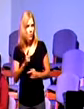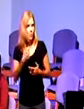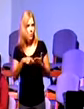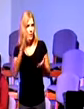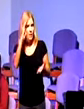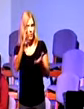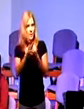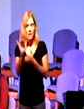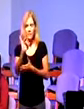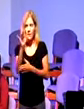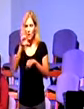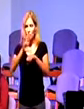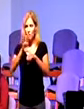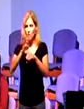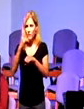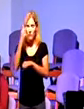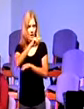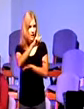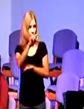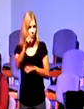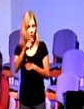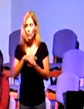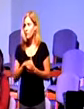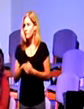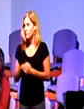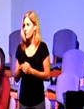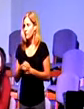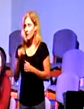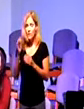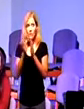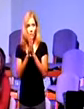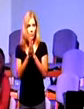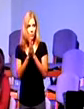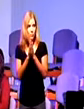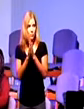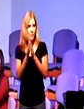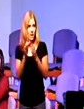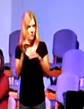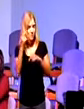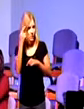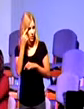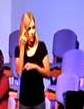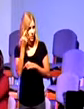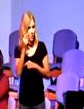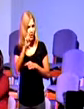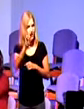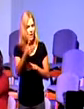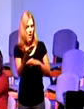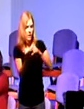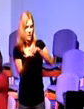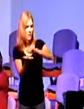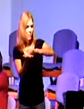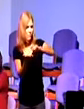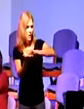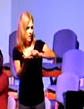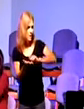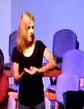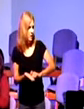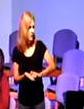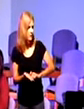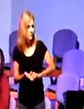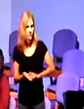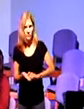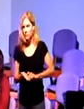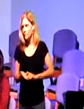church. And for any of you, if you have any prayer concerns, you can use the other side of that card to share those prayer concerns with us.